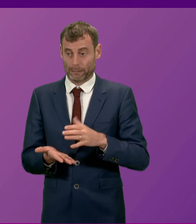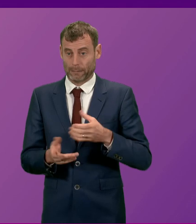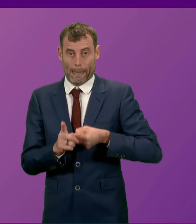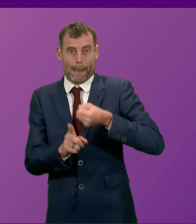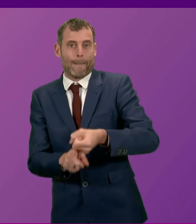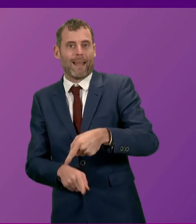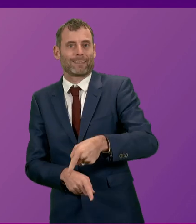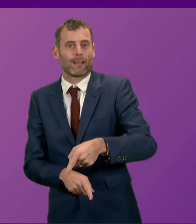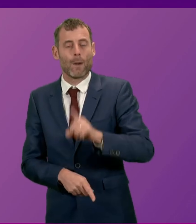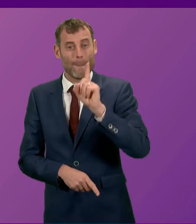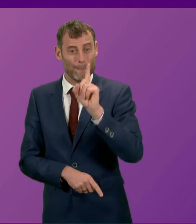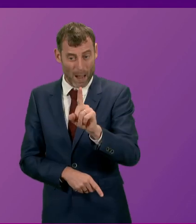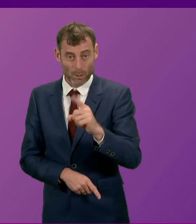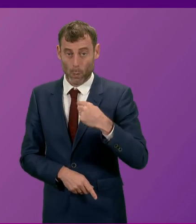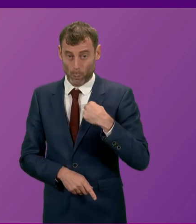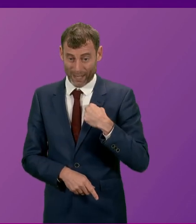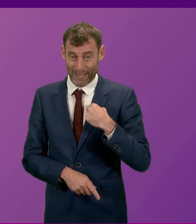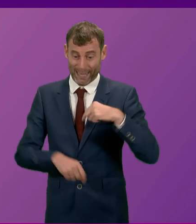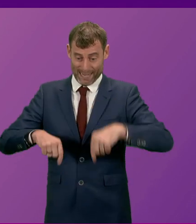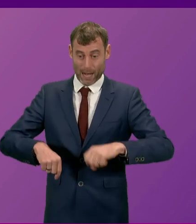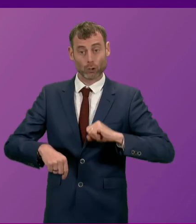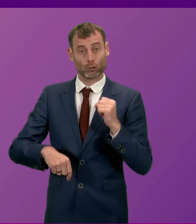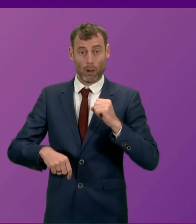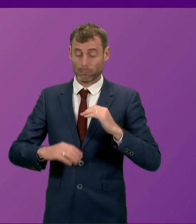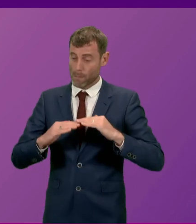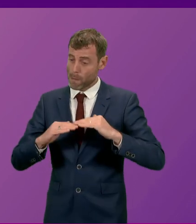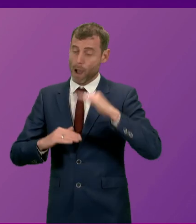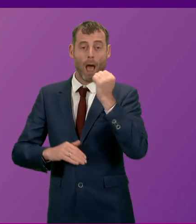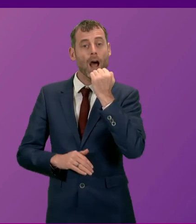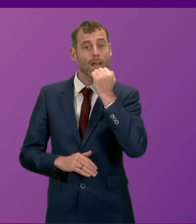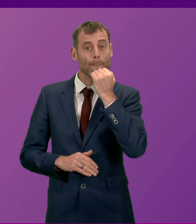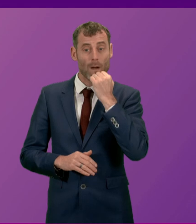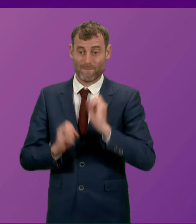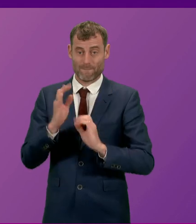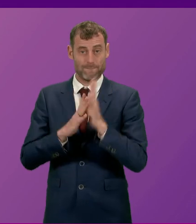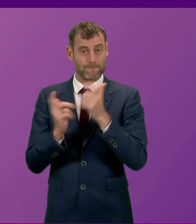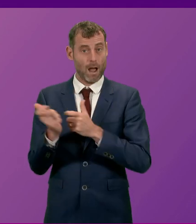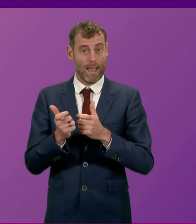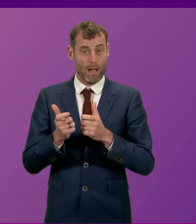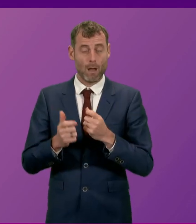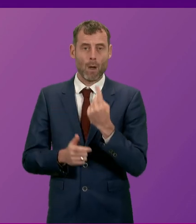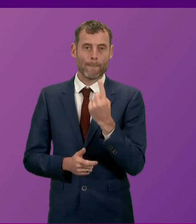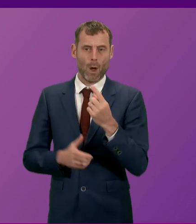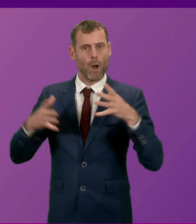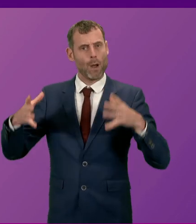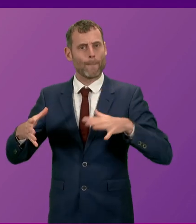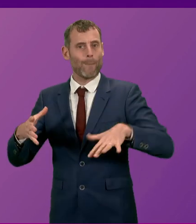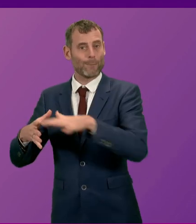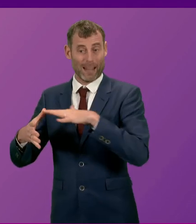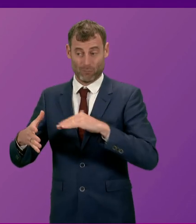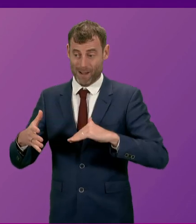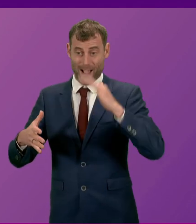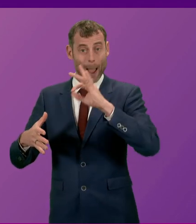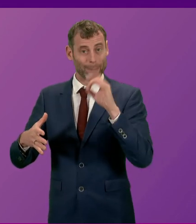service that has more firefighters per head of population in Scotland than in any other part of the United Kingdom, and that one that is